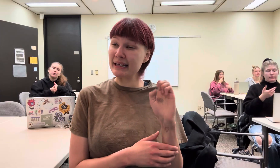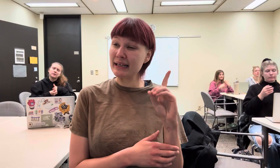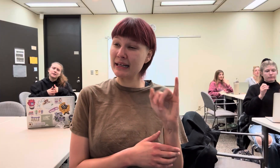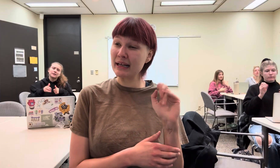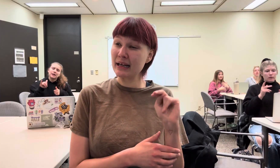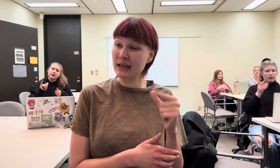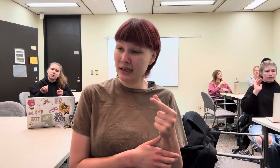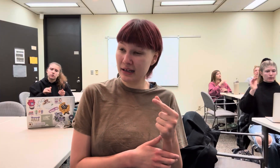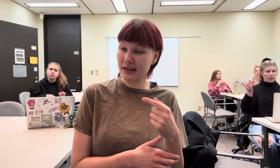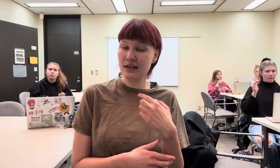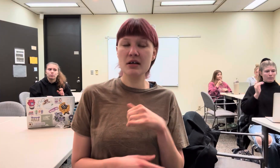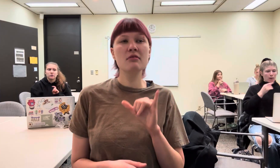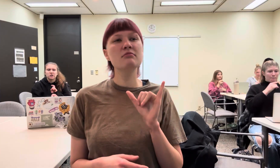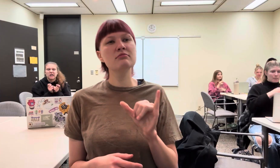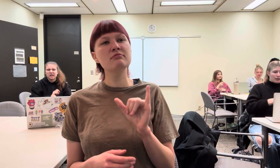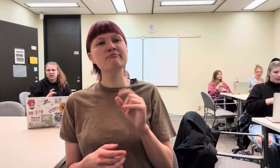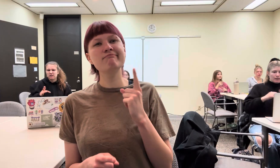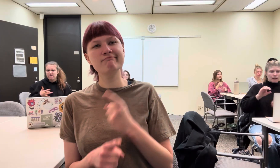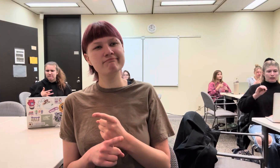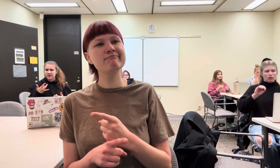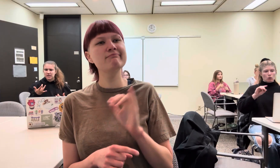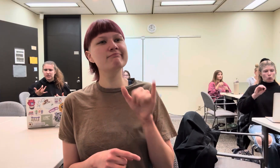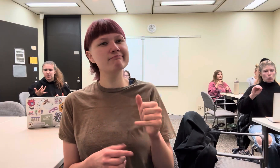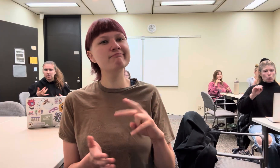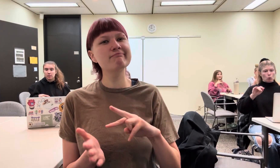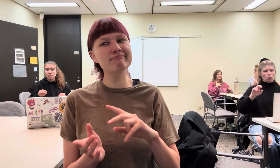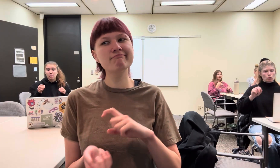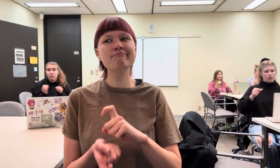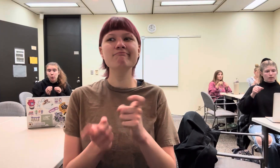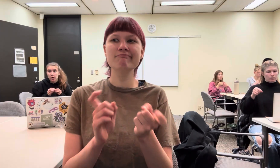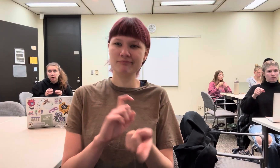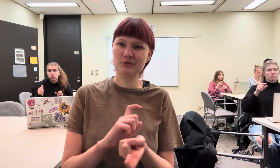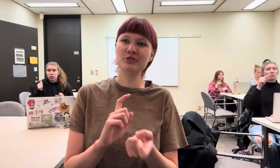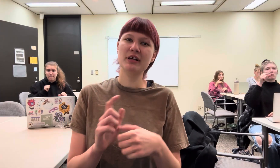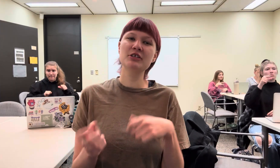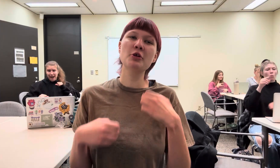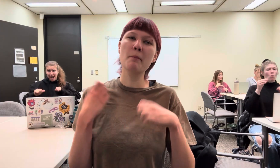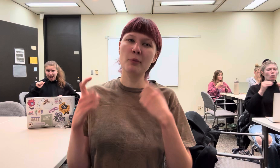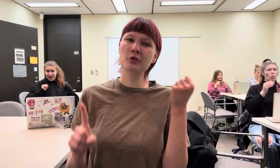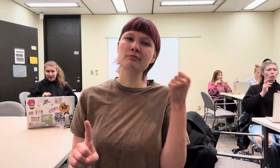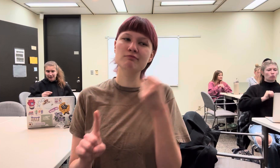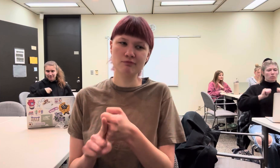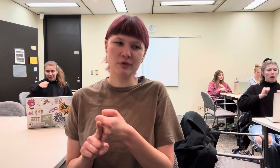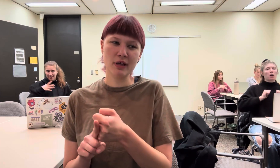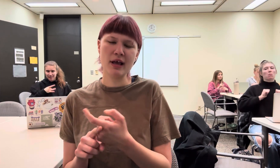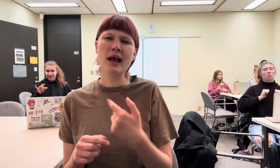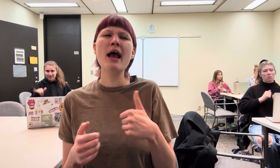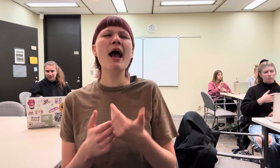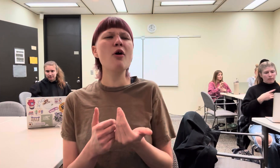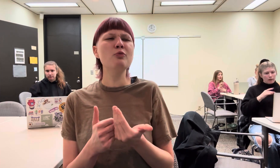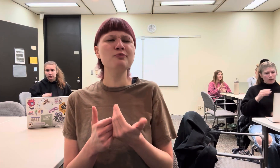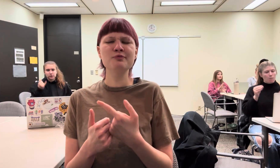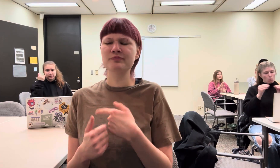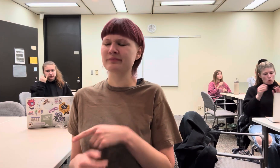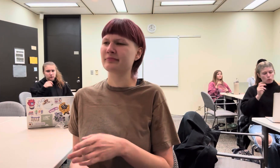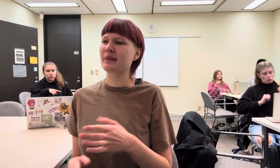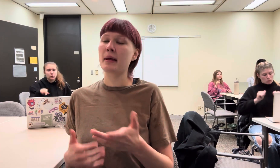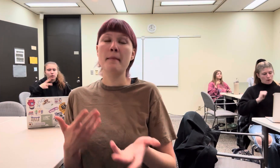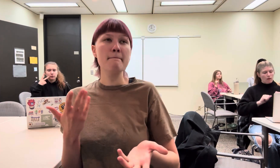Oozing. More dramatic. I like that. More dramatic. So let's say if you view that's what the author is going for